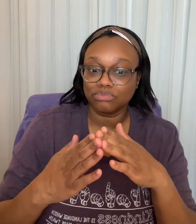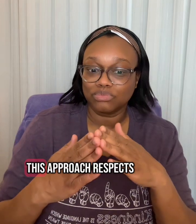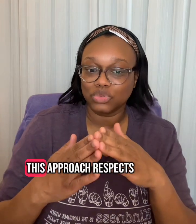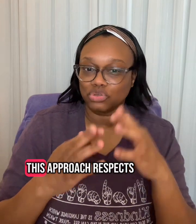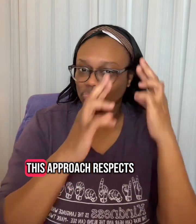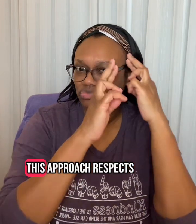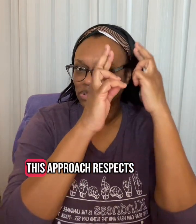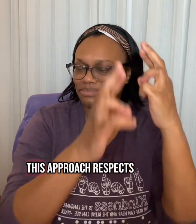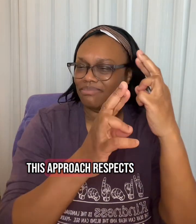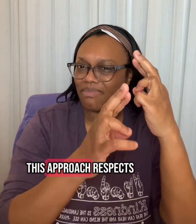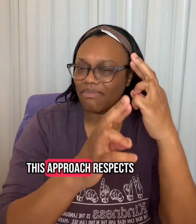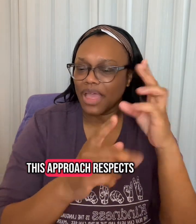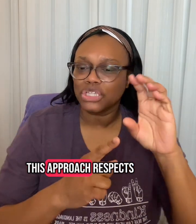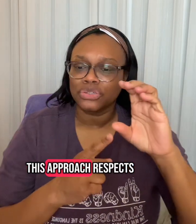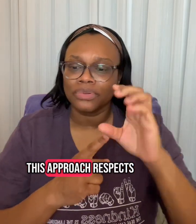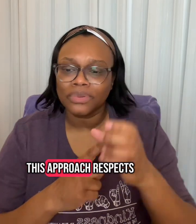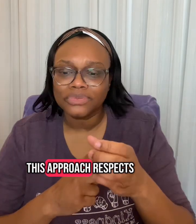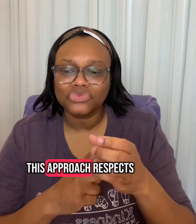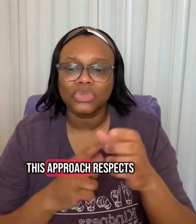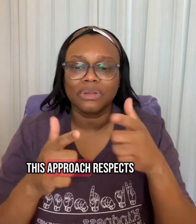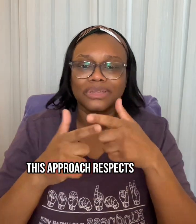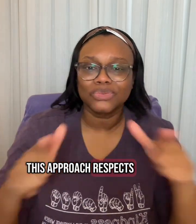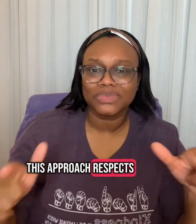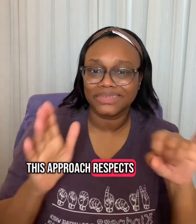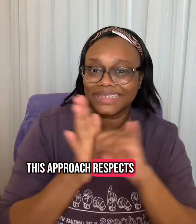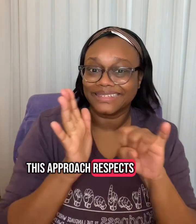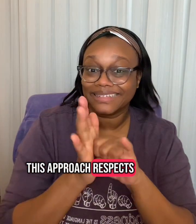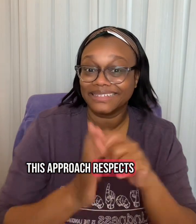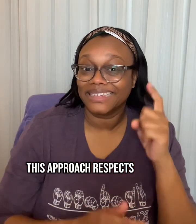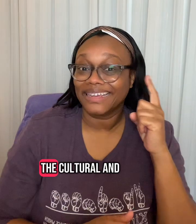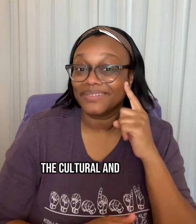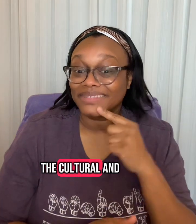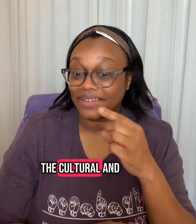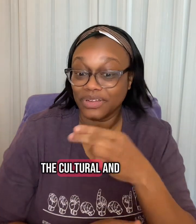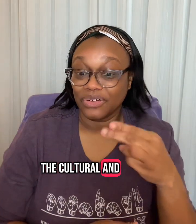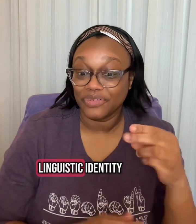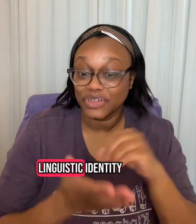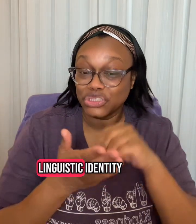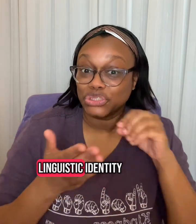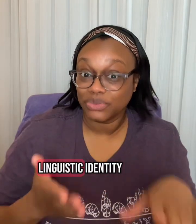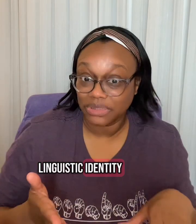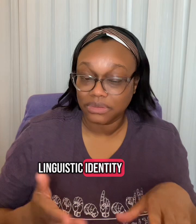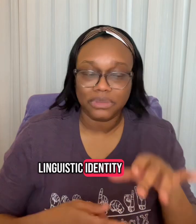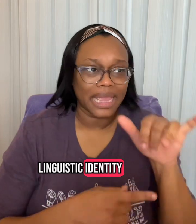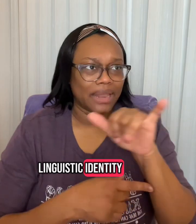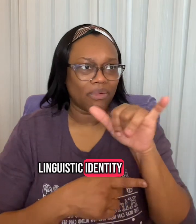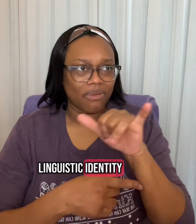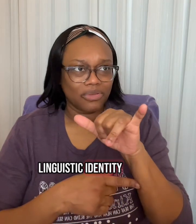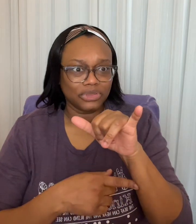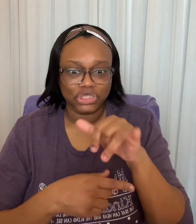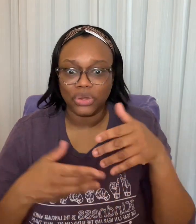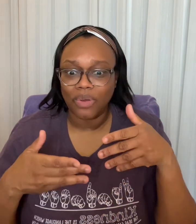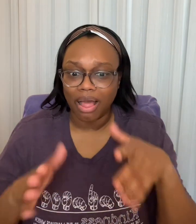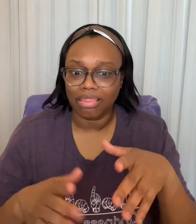This approach respects the cultural and linguistic identity